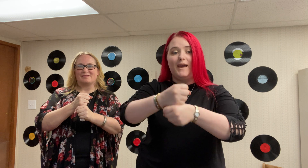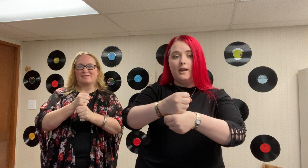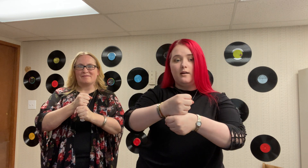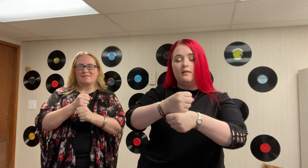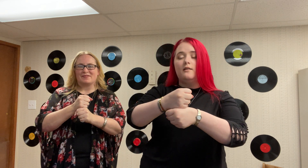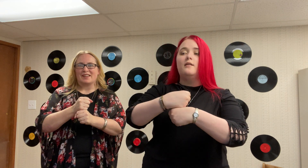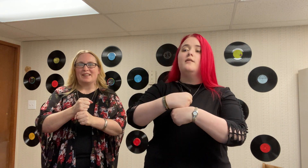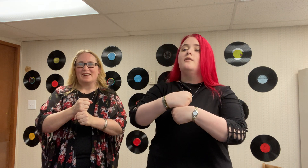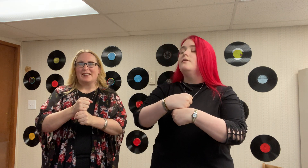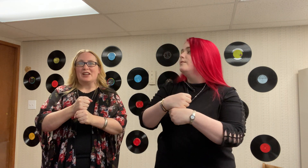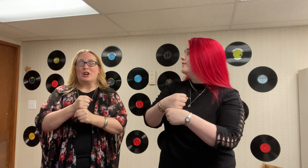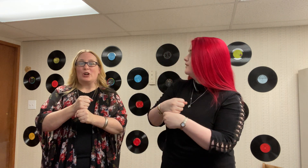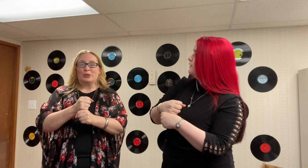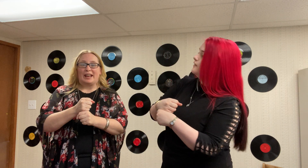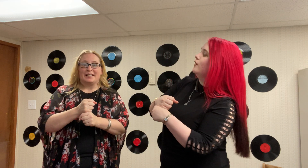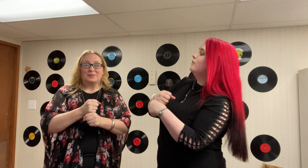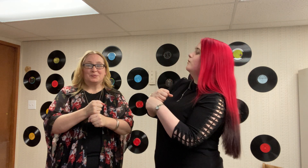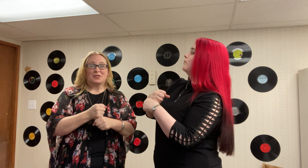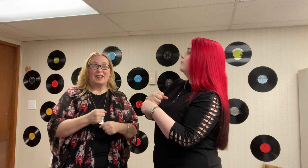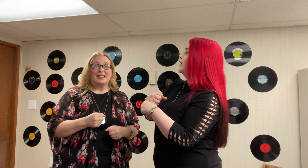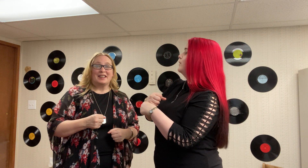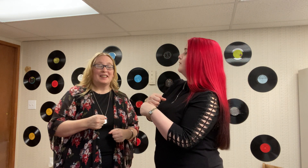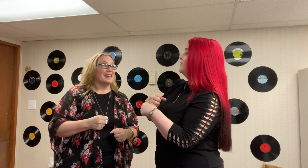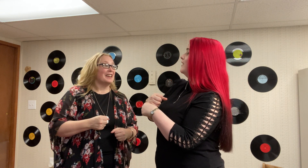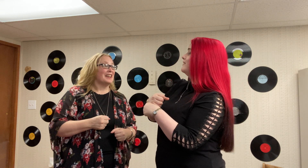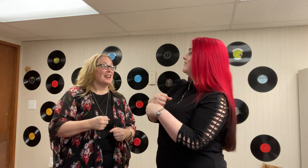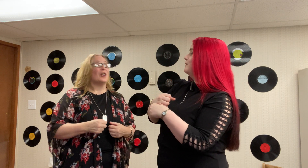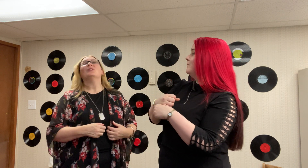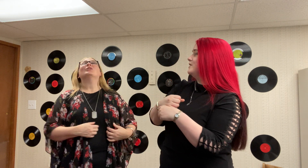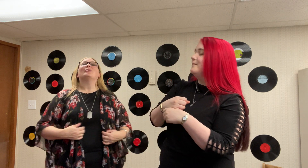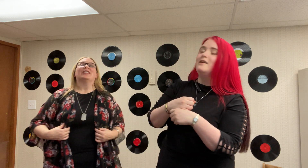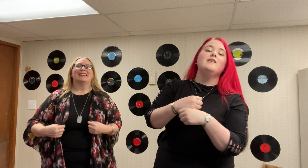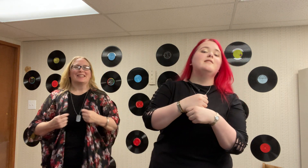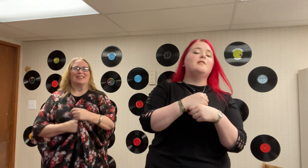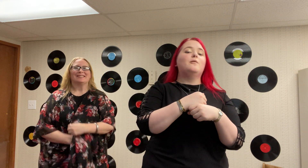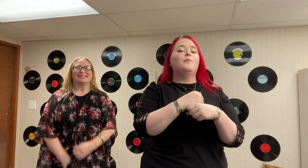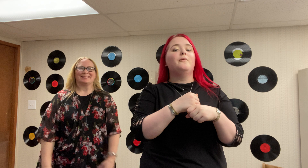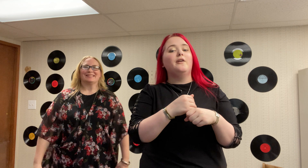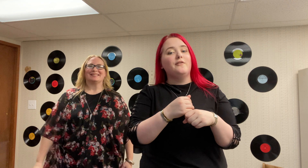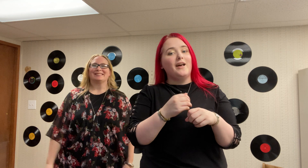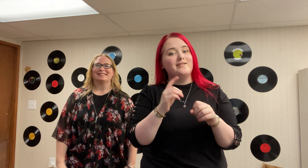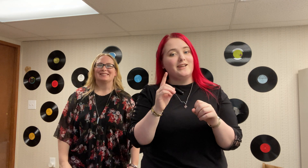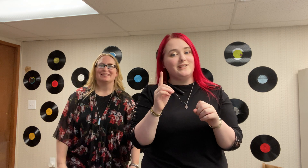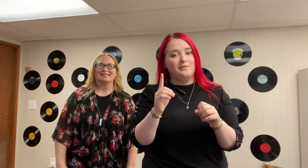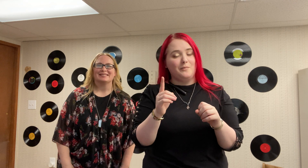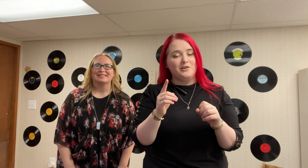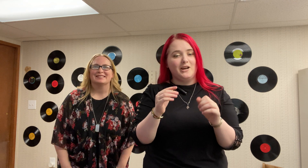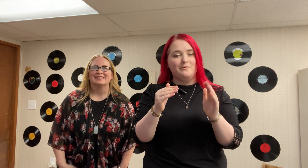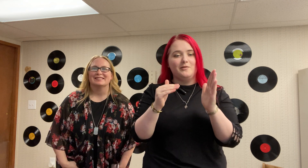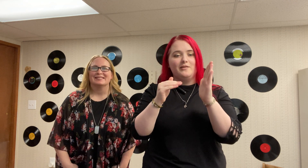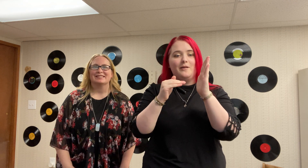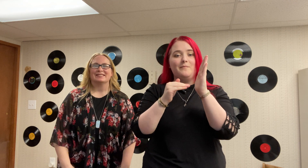make. Okay. So, well, I want to run over that sentence one more time. Go for it. Yes, sir. So we'll run over that sentence one more time. So it's a